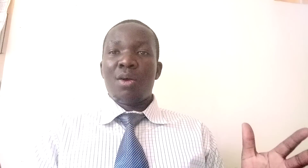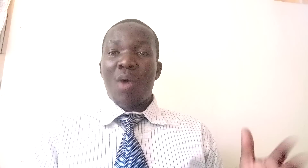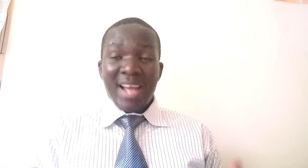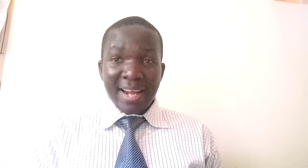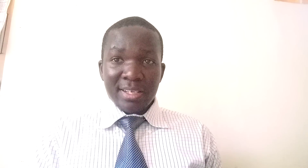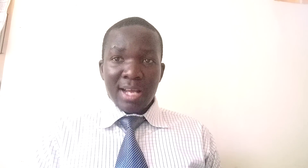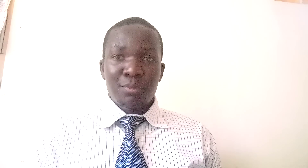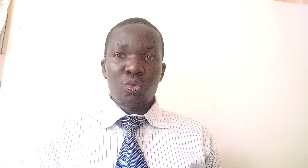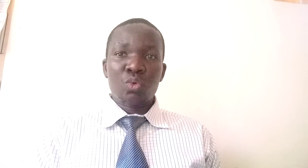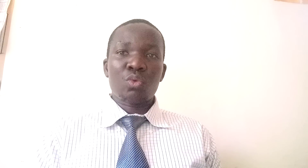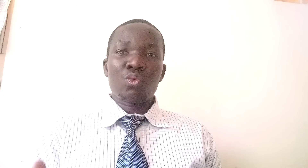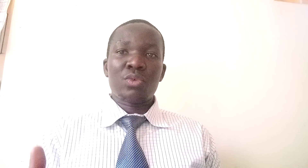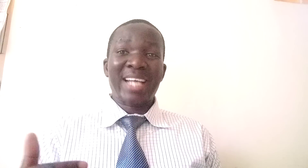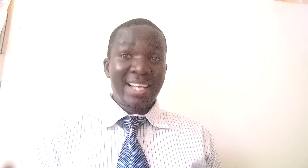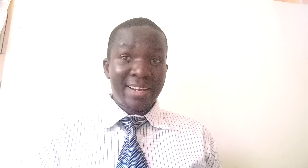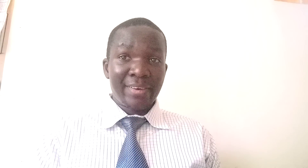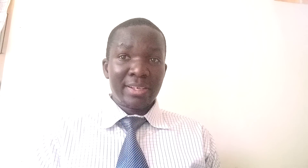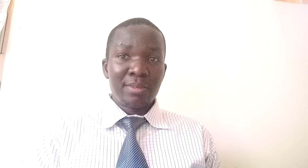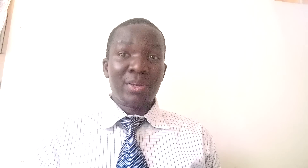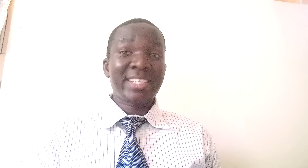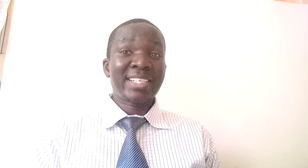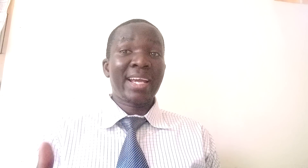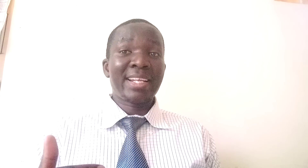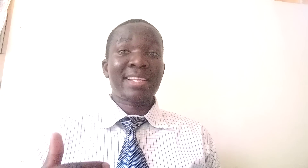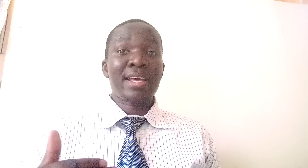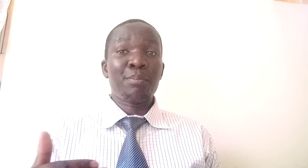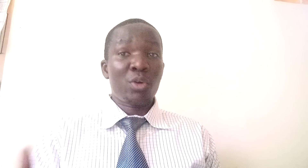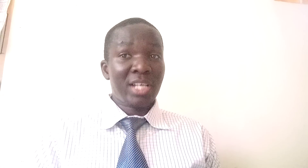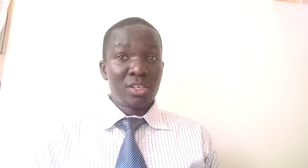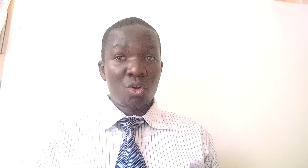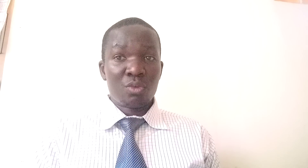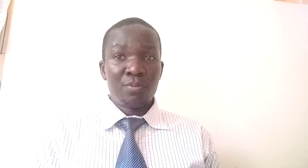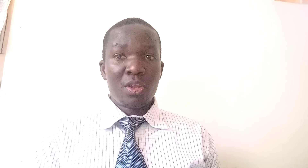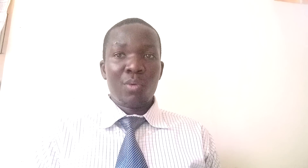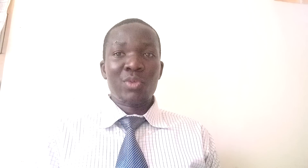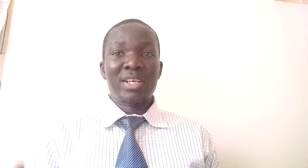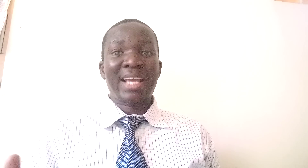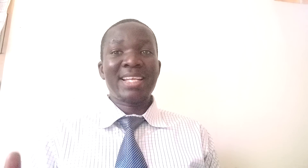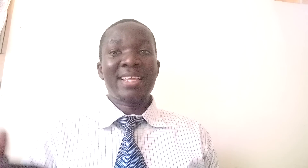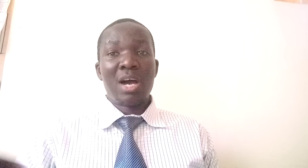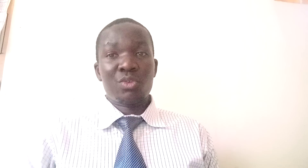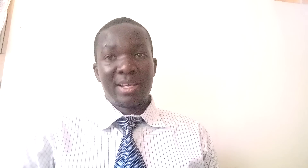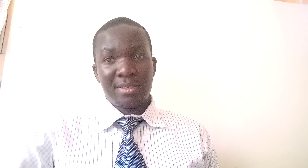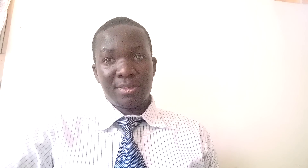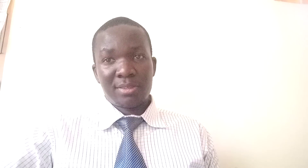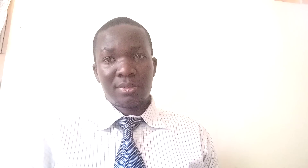99. 100 up to 900 plays again another important role when you are signing thousands.